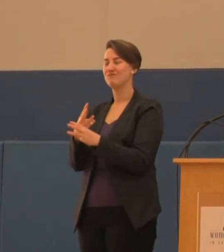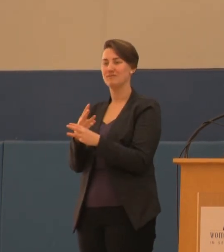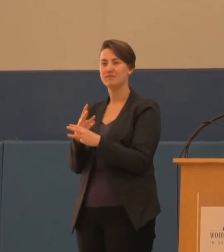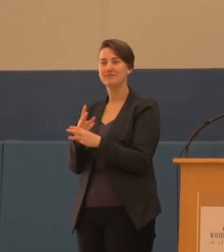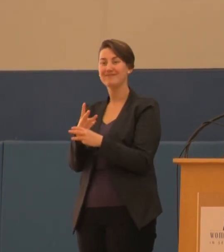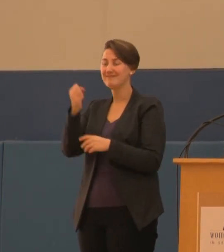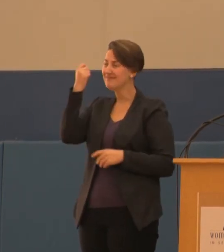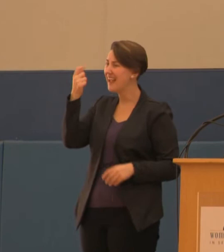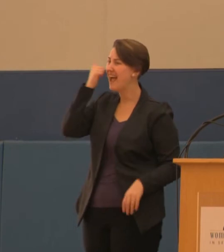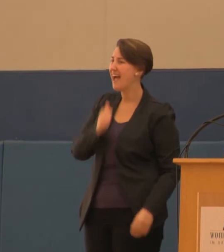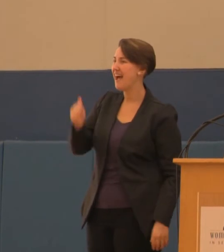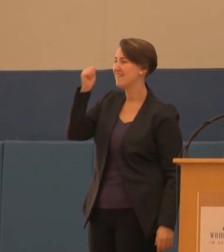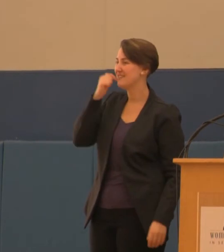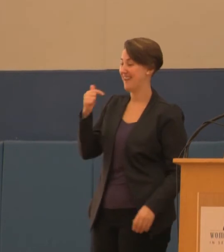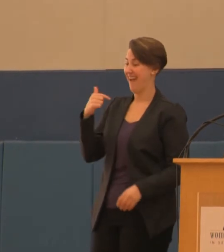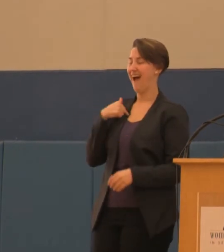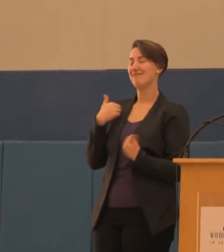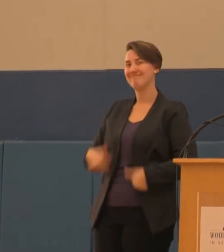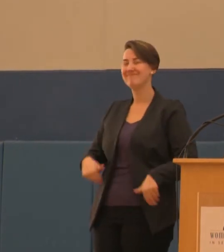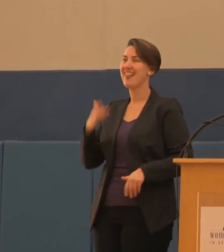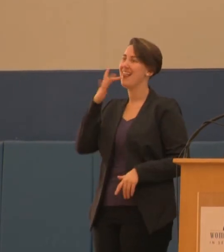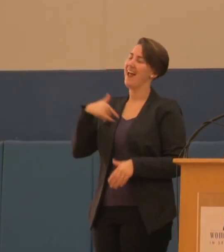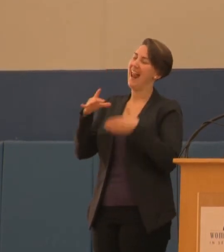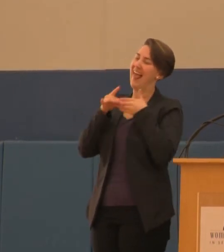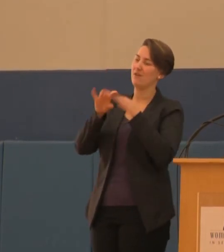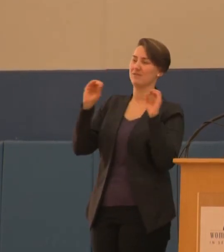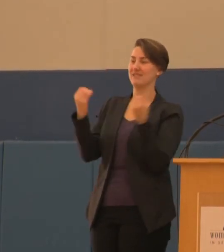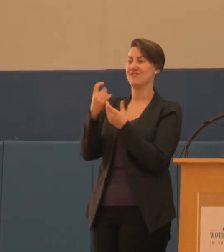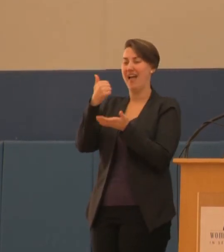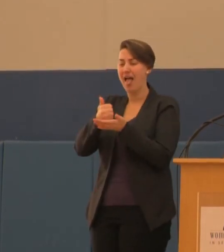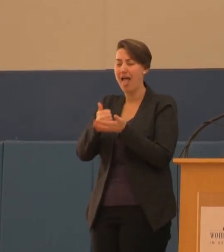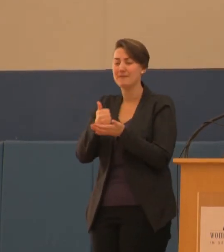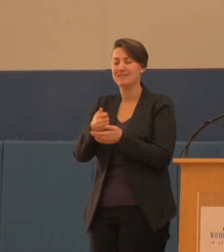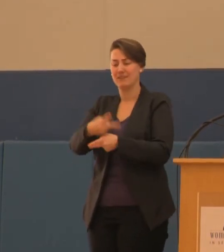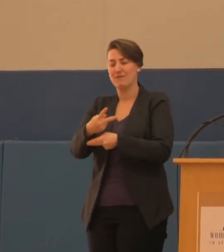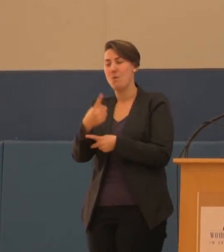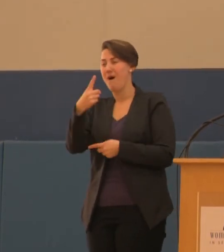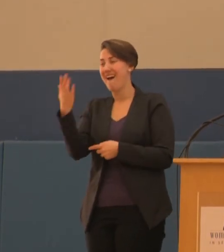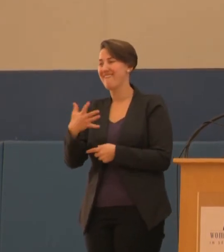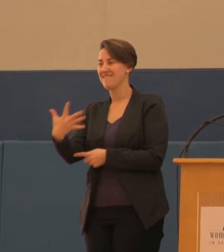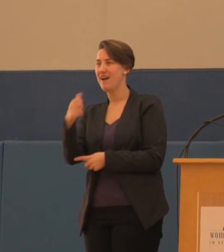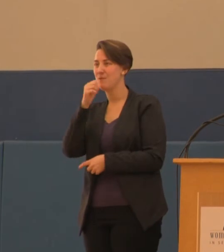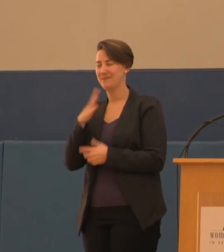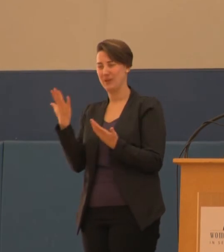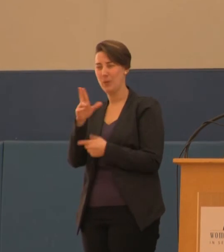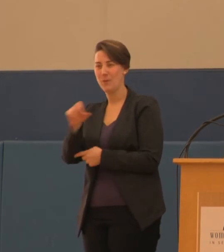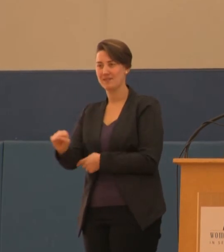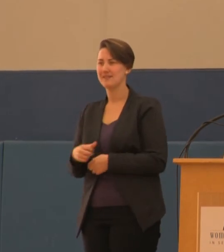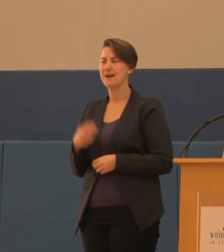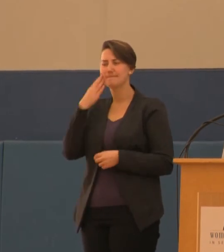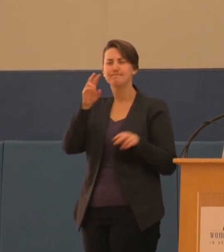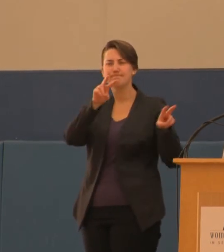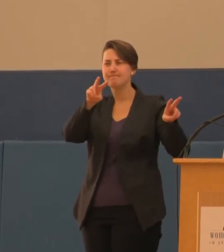Every day I have the pleasure of leading an organization that takes care of 1 in 5 women in this country. I know looking out at this crowd,